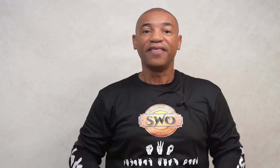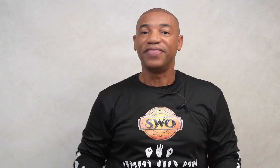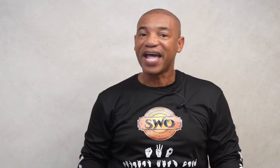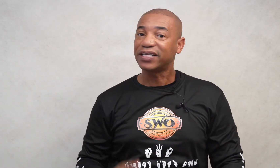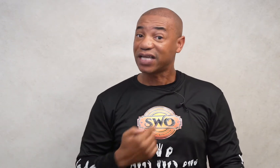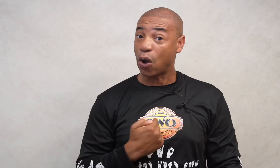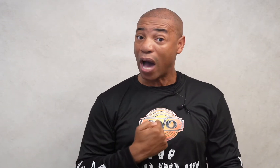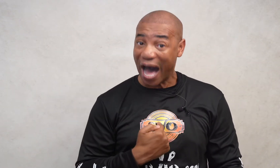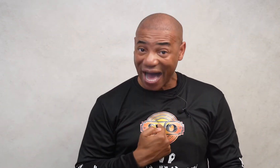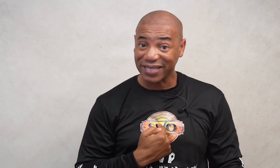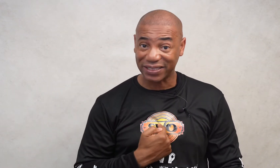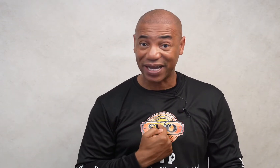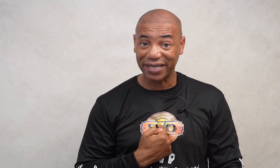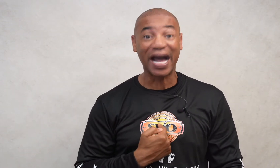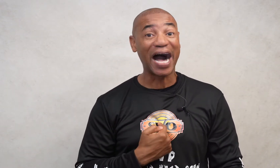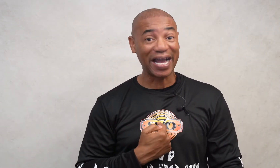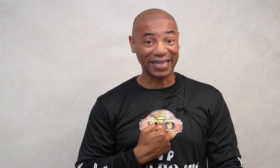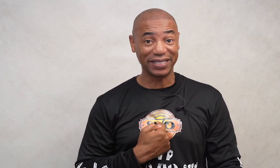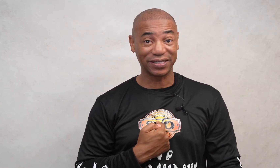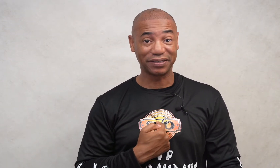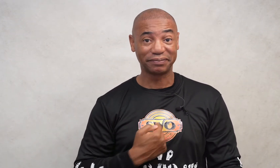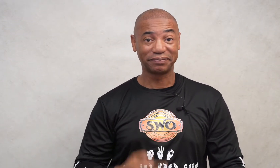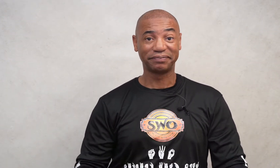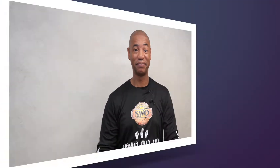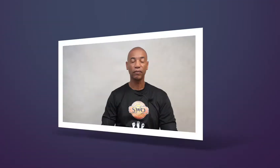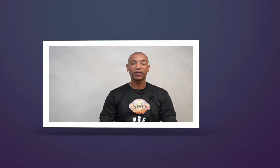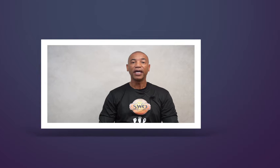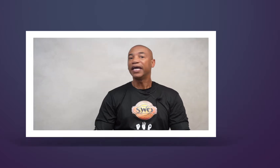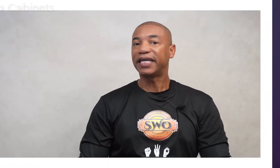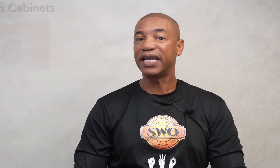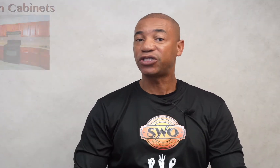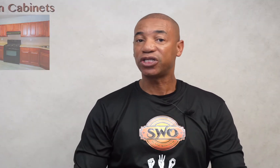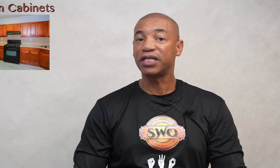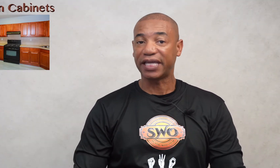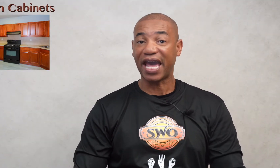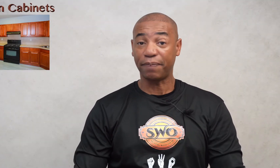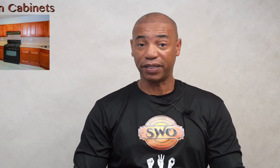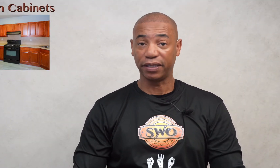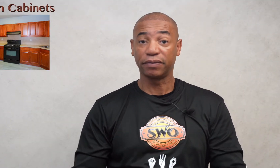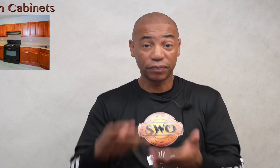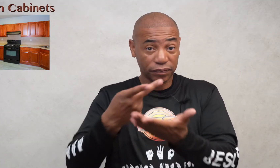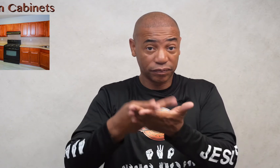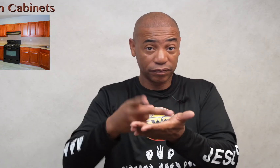That is how I sign island. Kitchen cabinet.